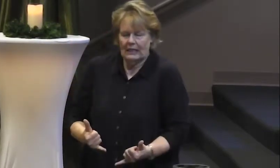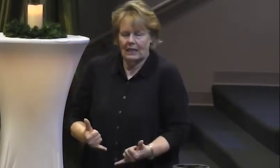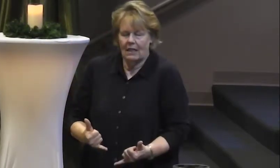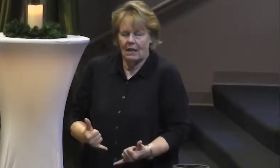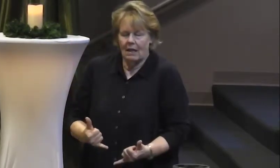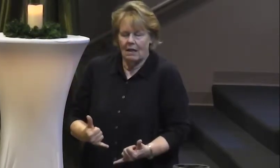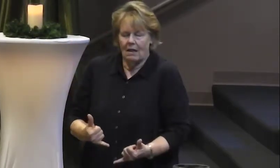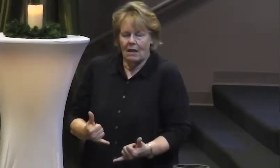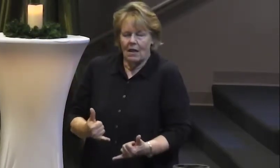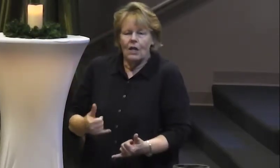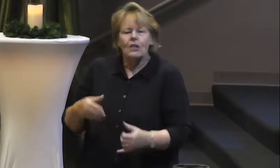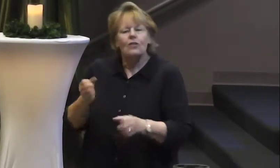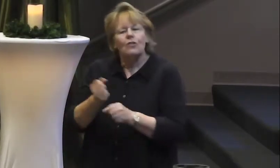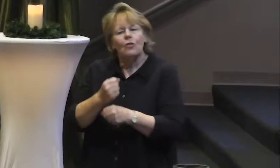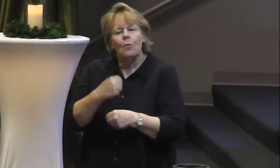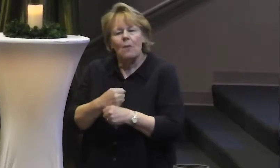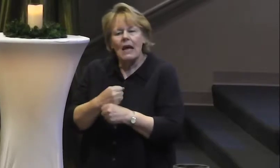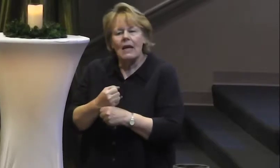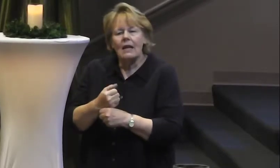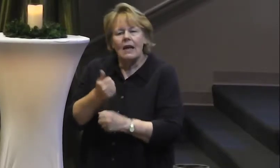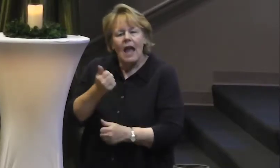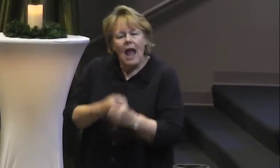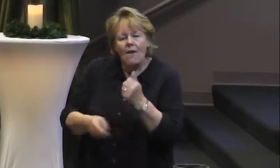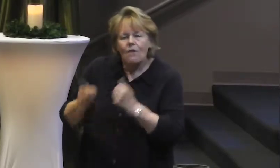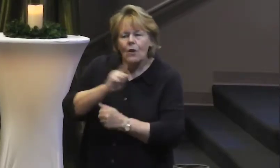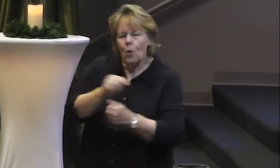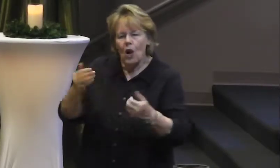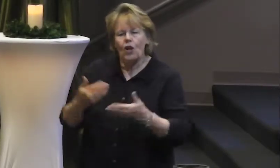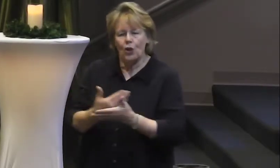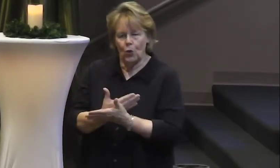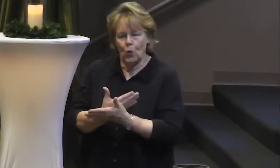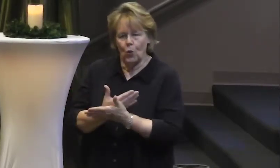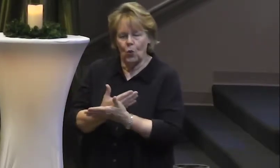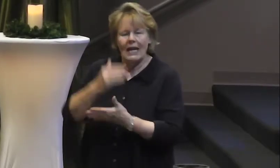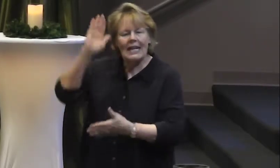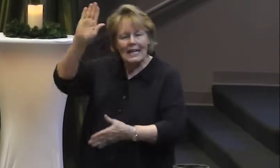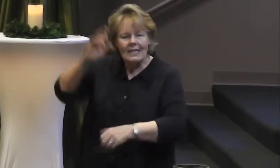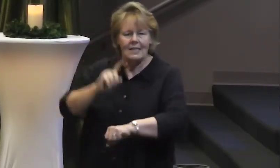new all places in his time, in his way.